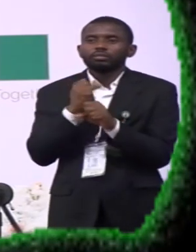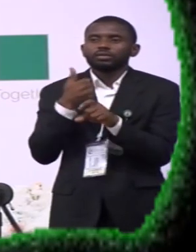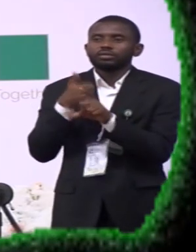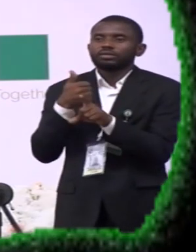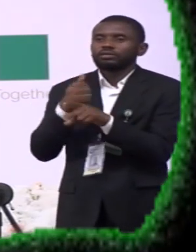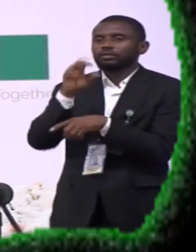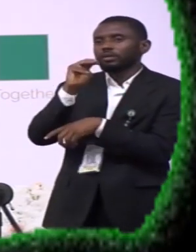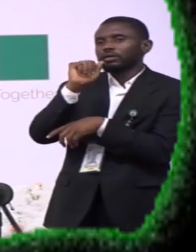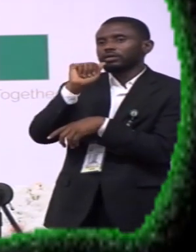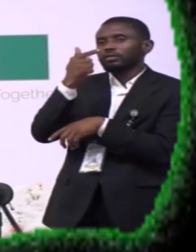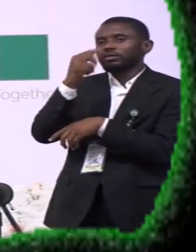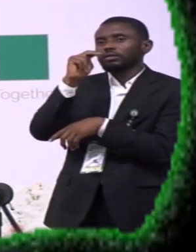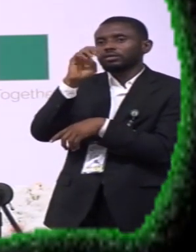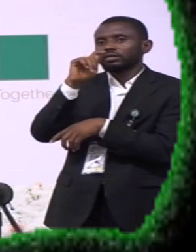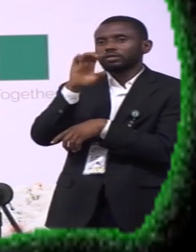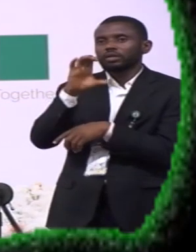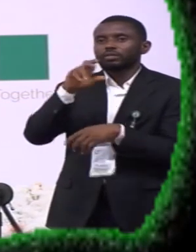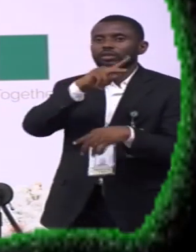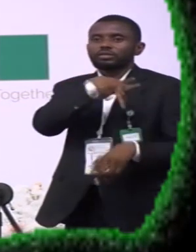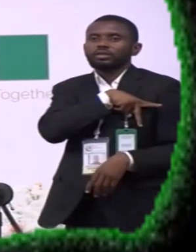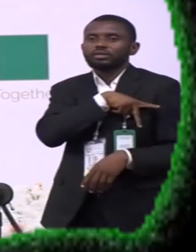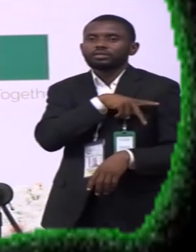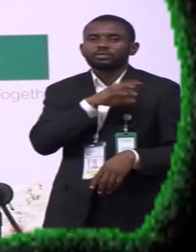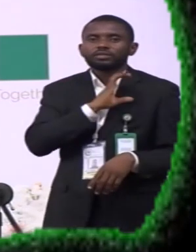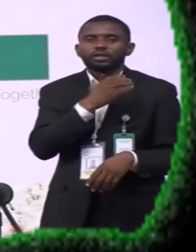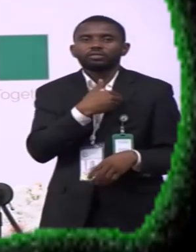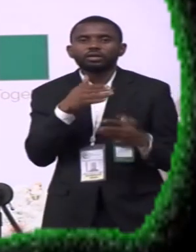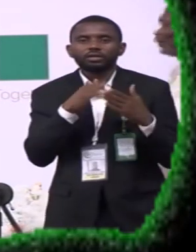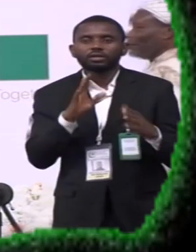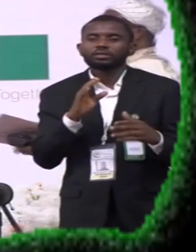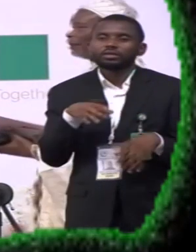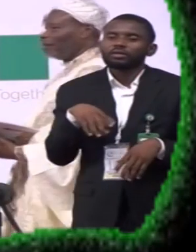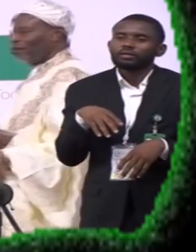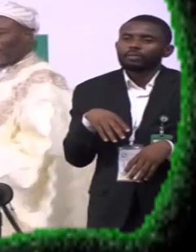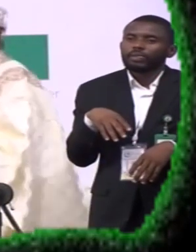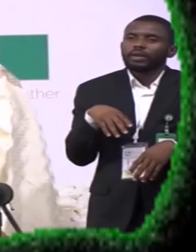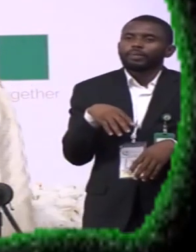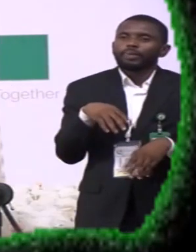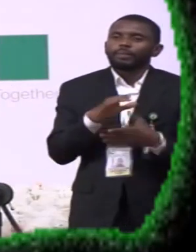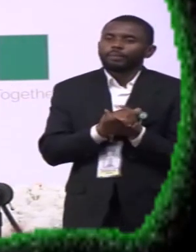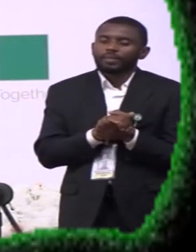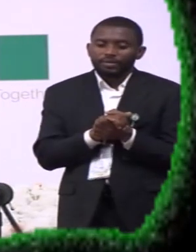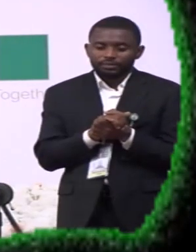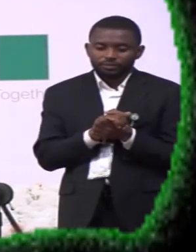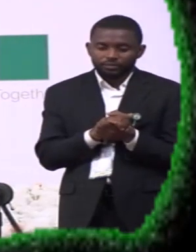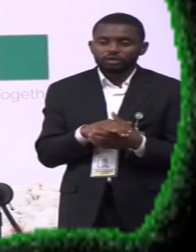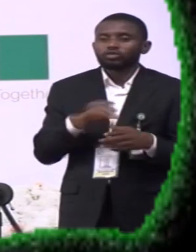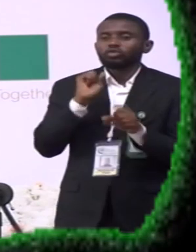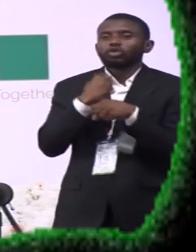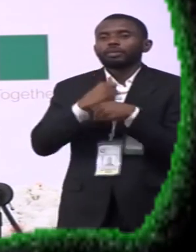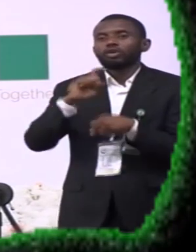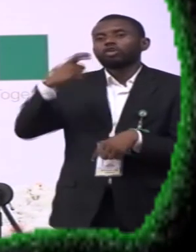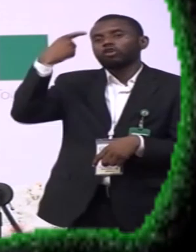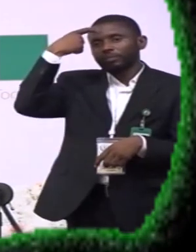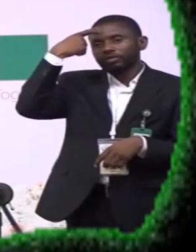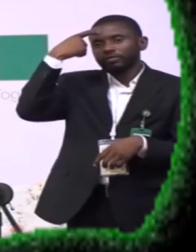leaders, the government of, you have promised that you form a a government of national competence, which